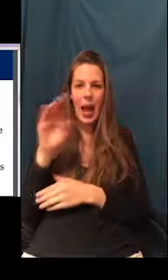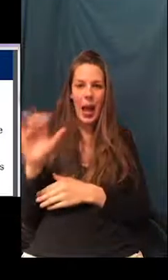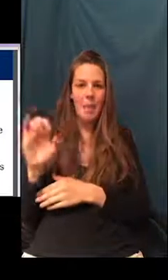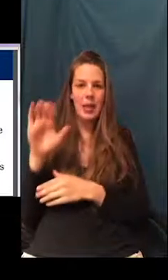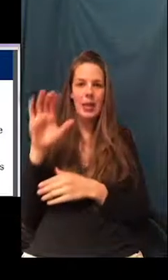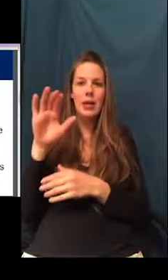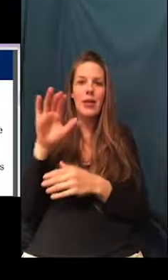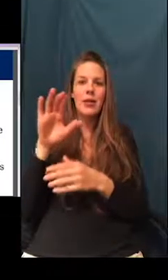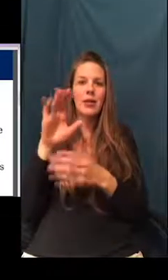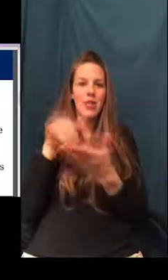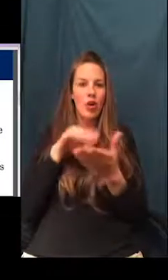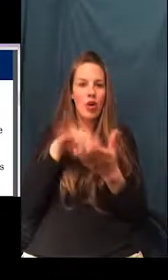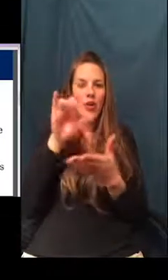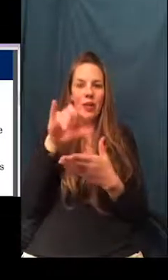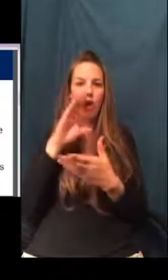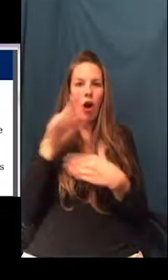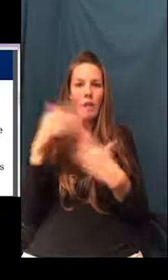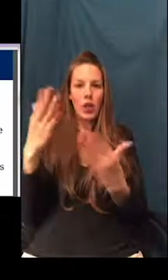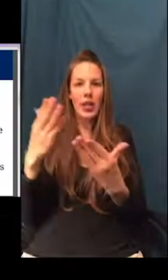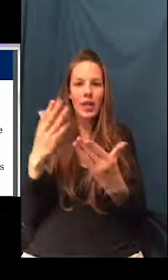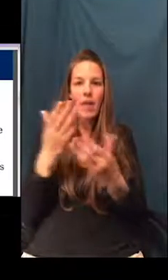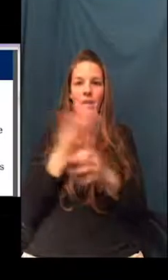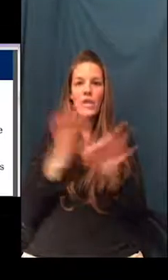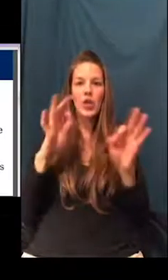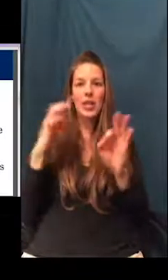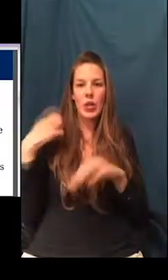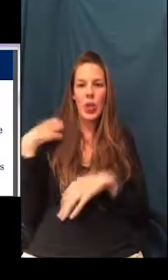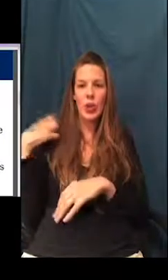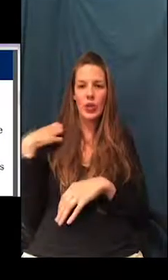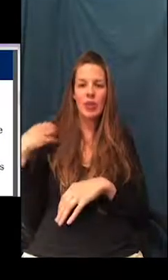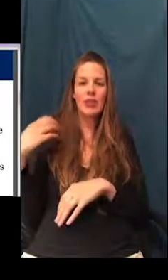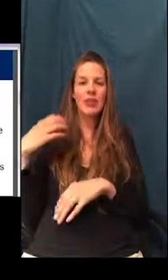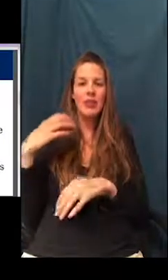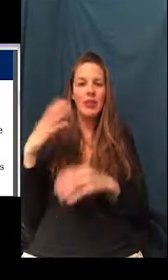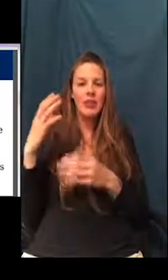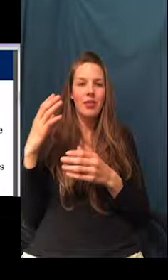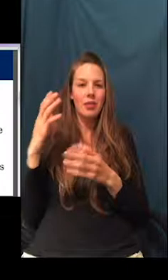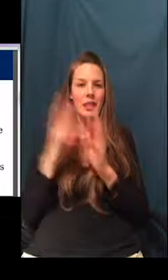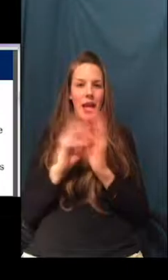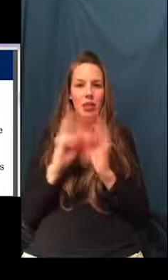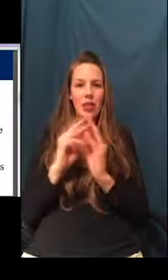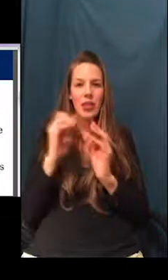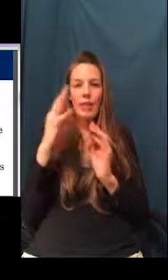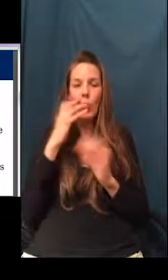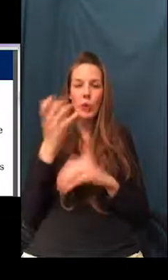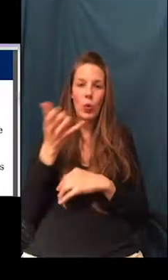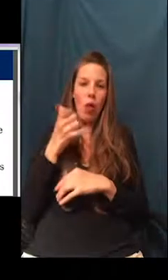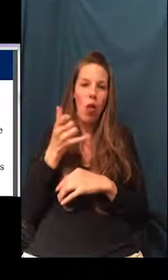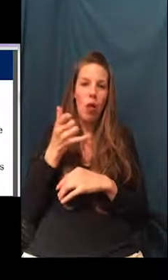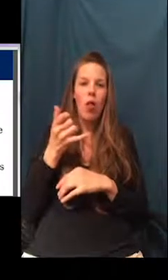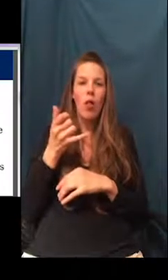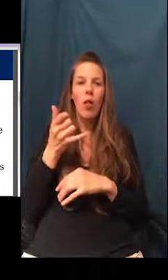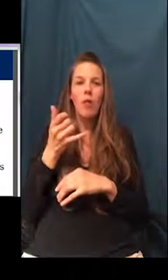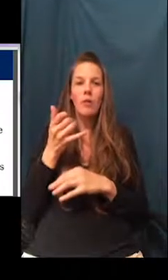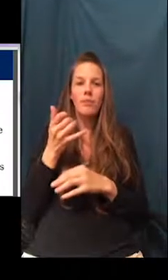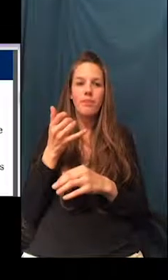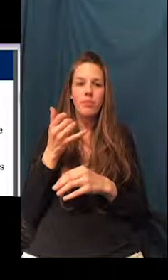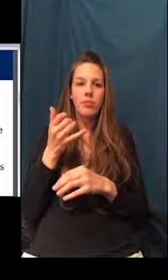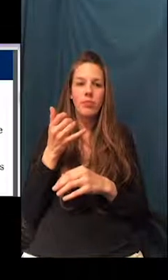is offering is free coaching sessions. So if someone wants to call in and just kind